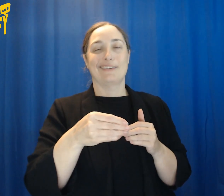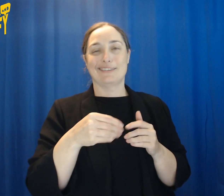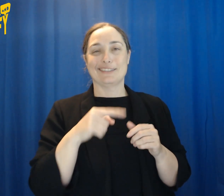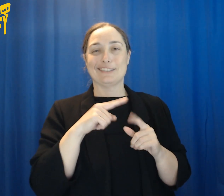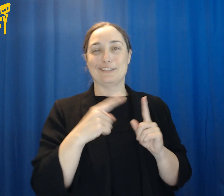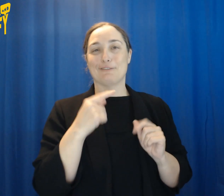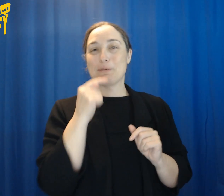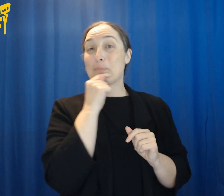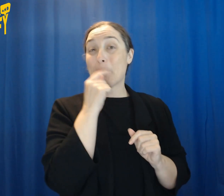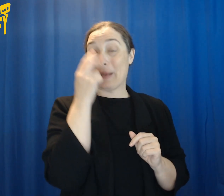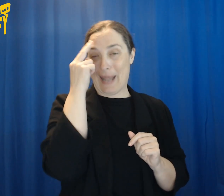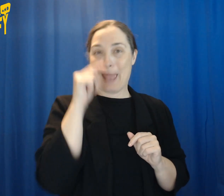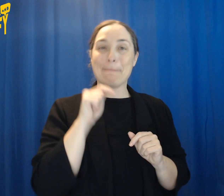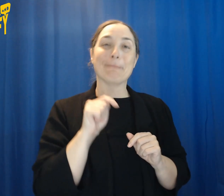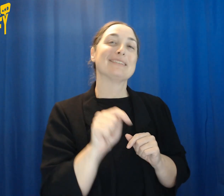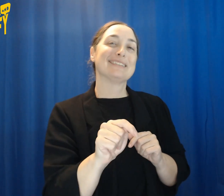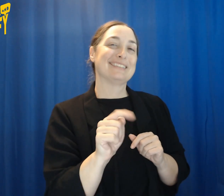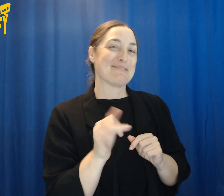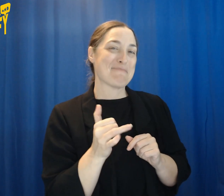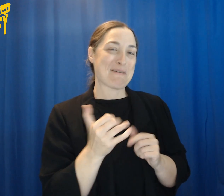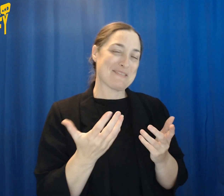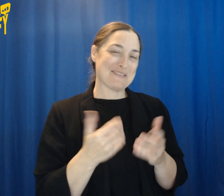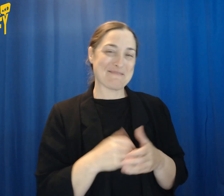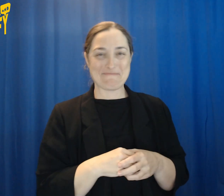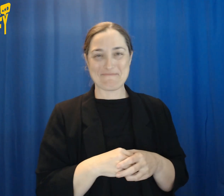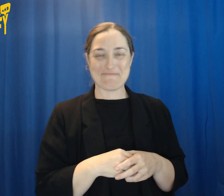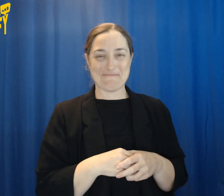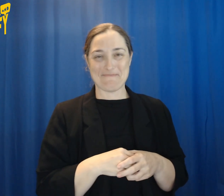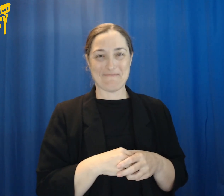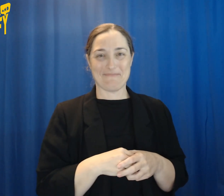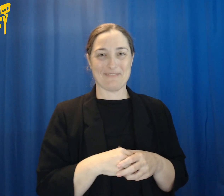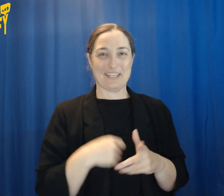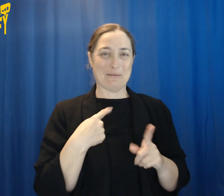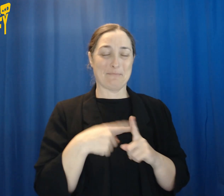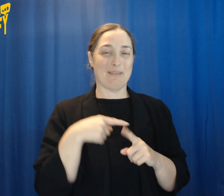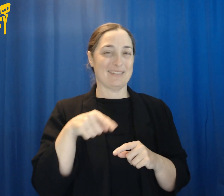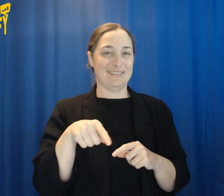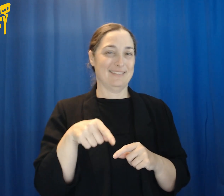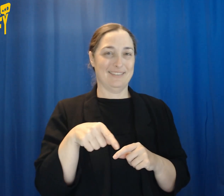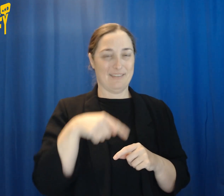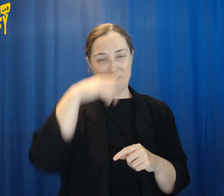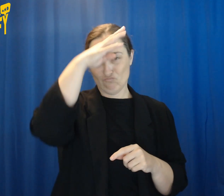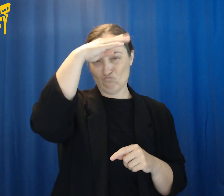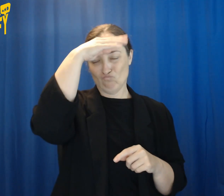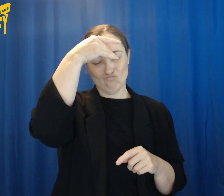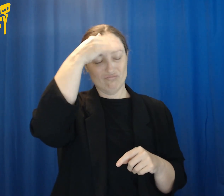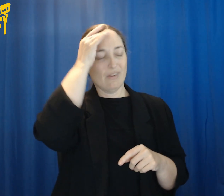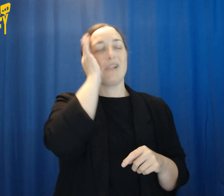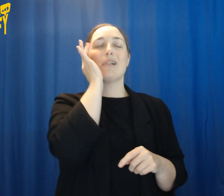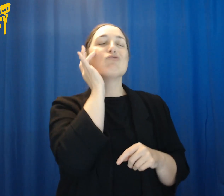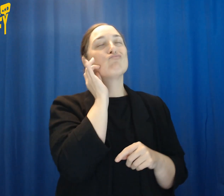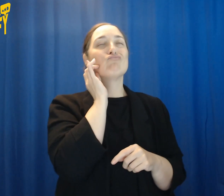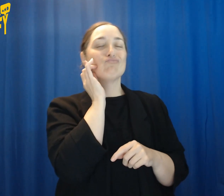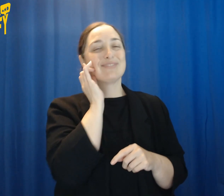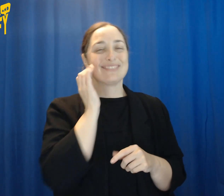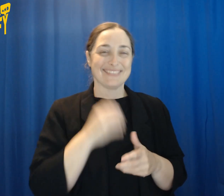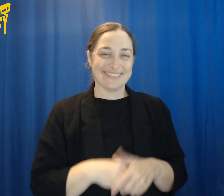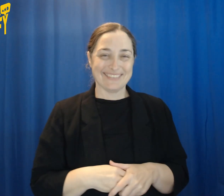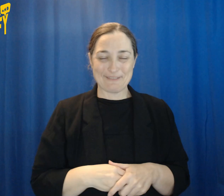giving a little bit of props to the floppy-haired stoner that would steal my heart for the first time. I wanted to ask what